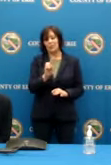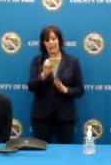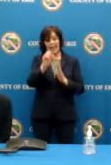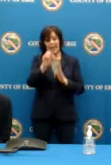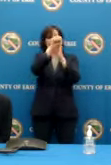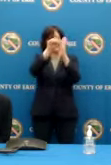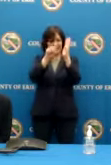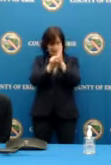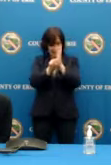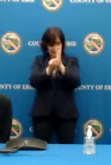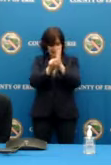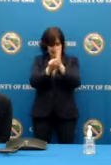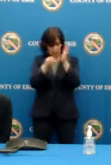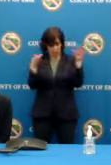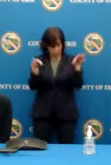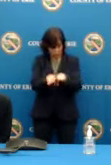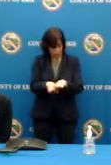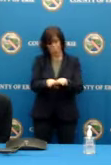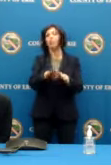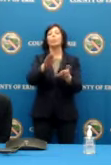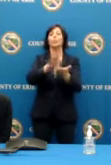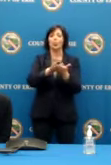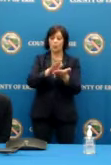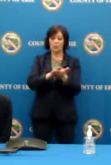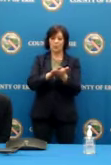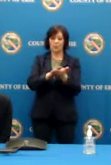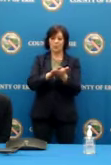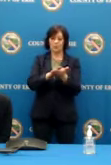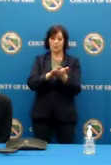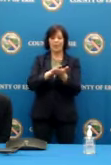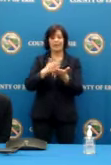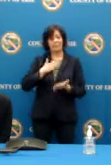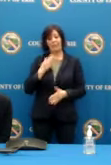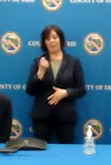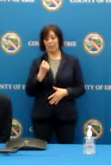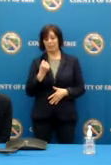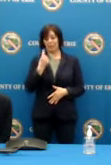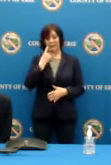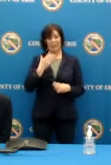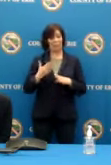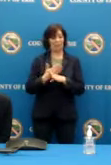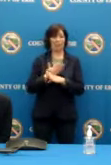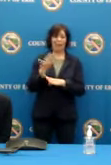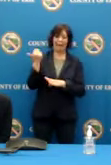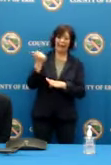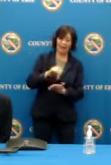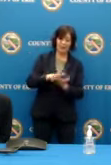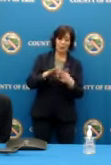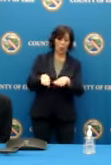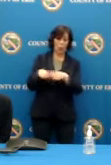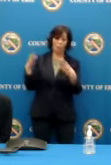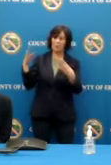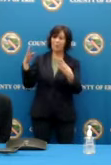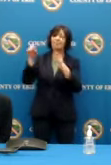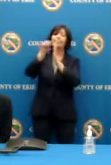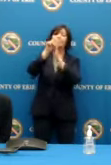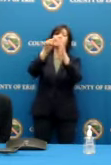shut down all schools in New York State, and it would be my understanding that before any school opens, the state would have to approve